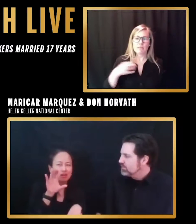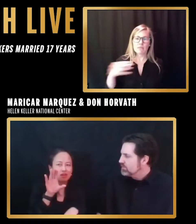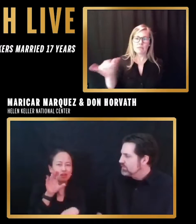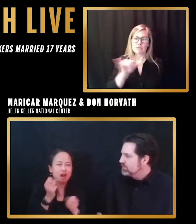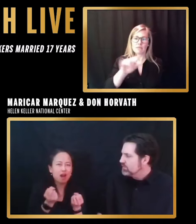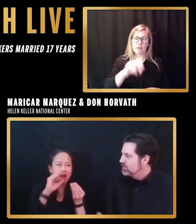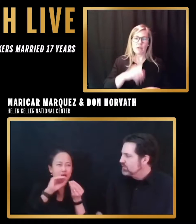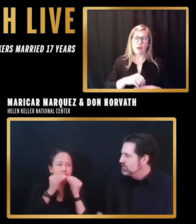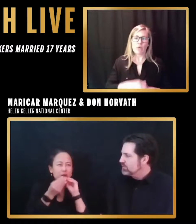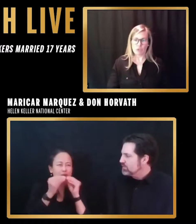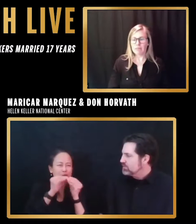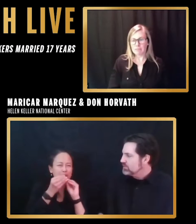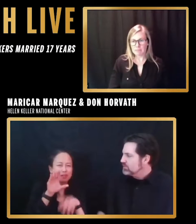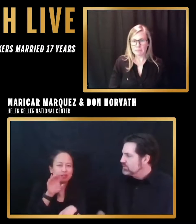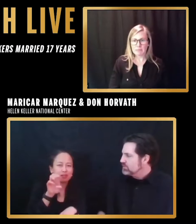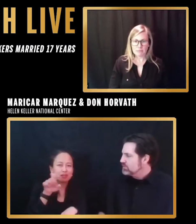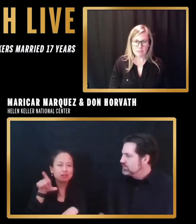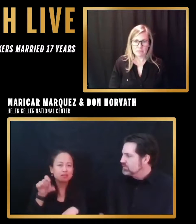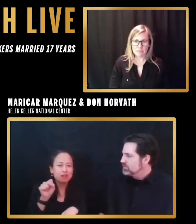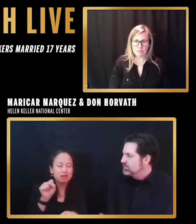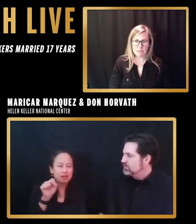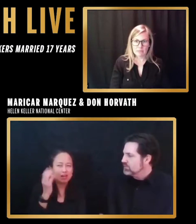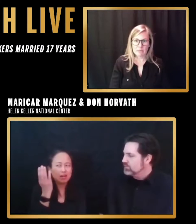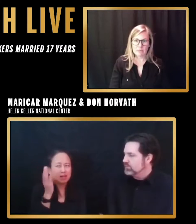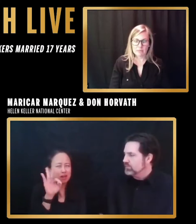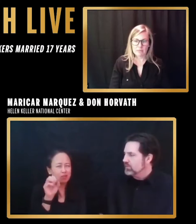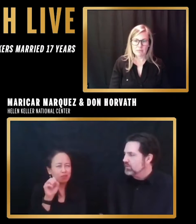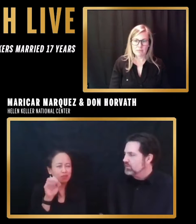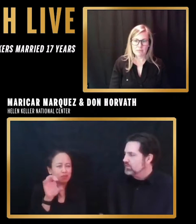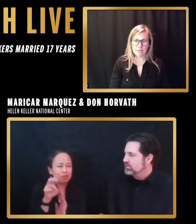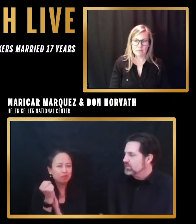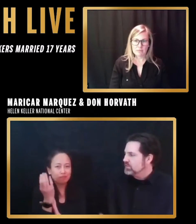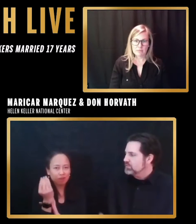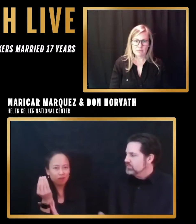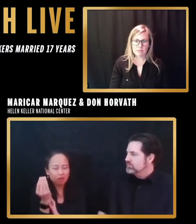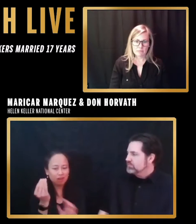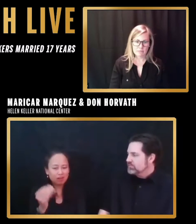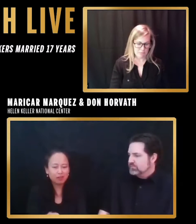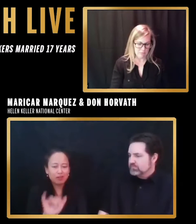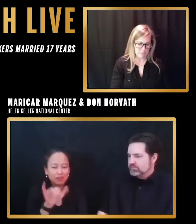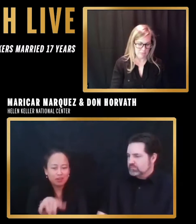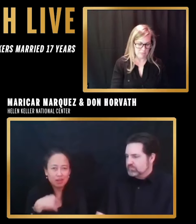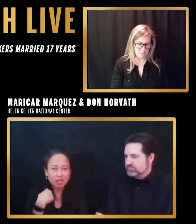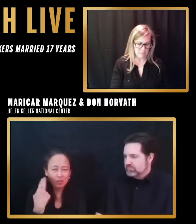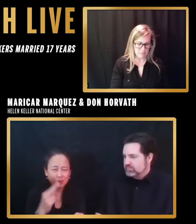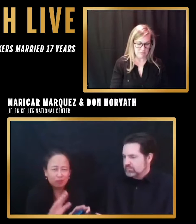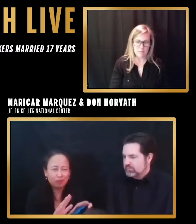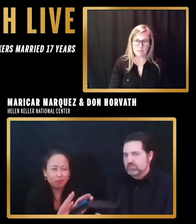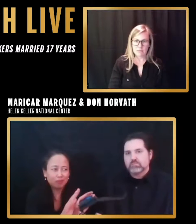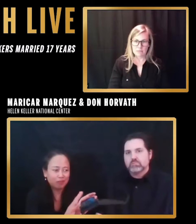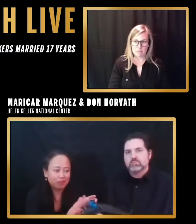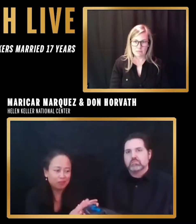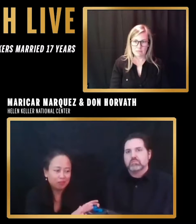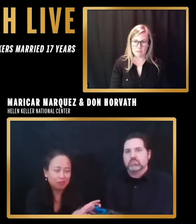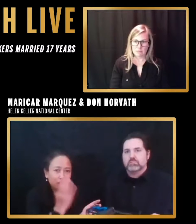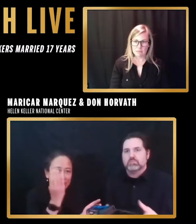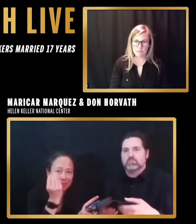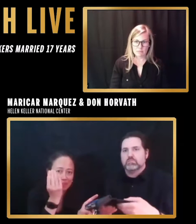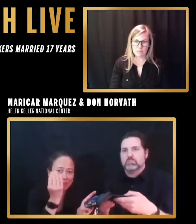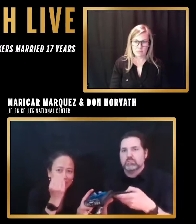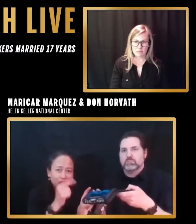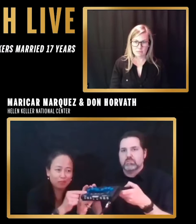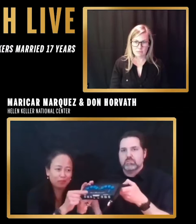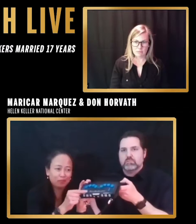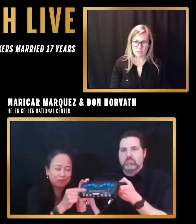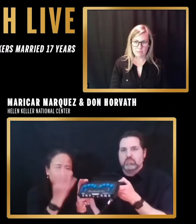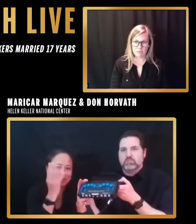So there are two different models of Braille display. The reason that focus 14 is